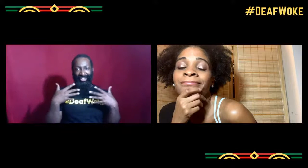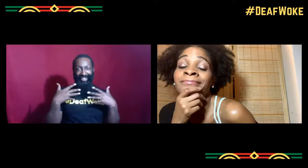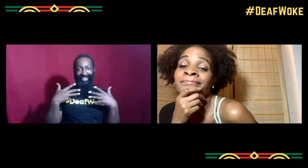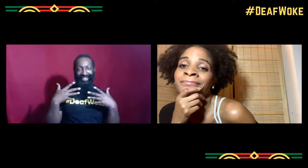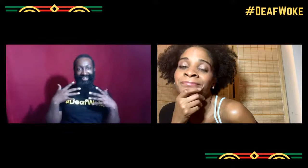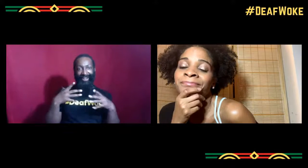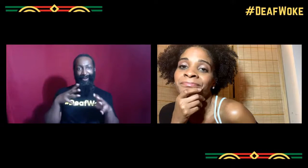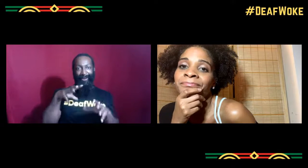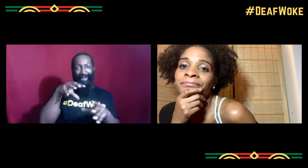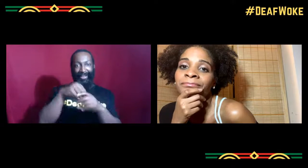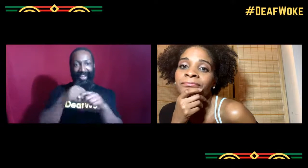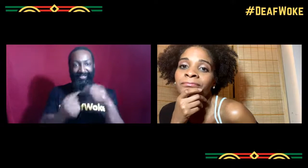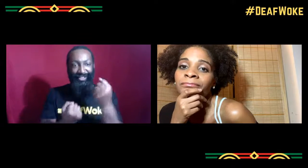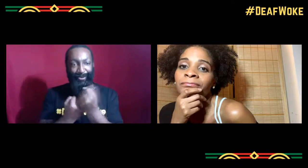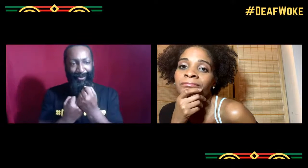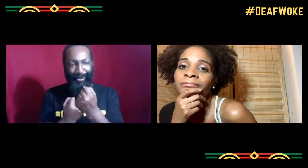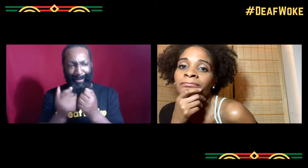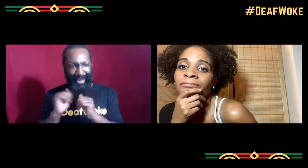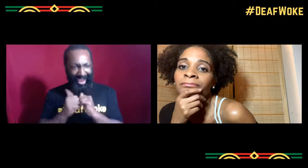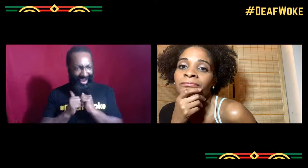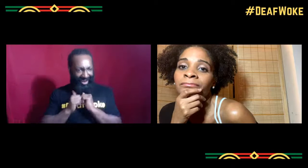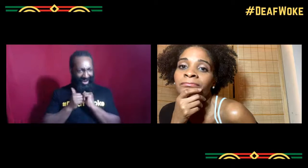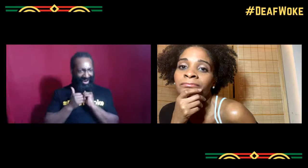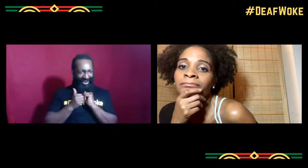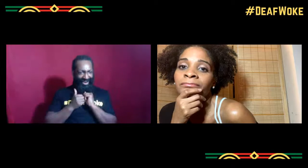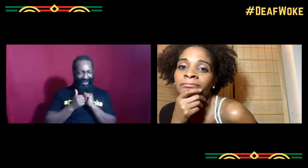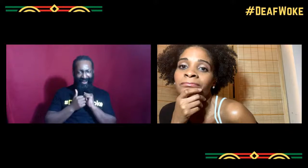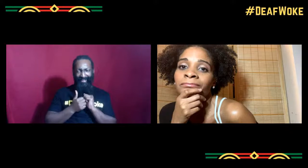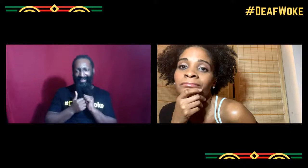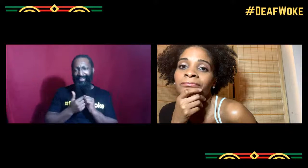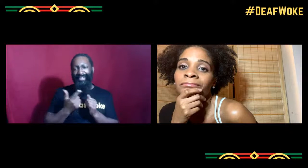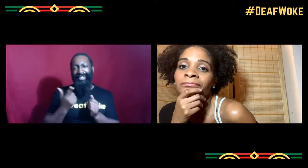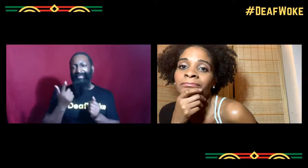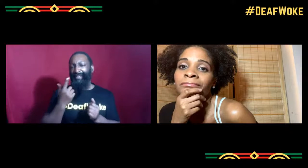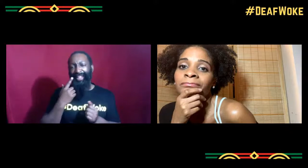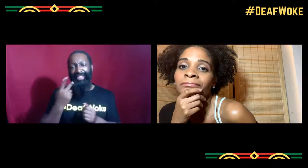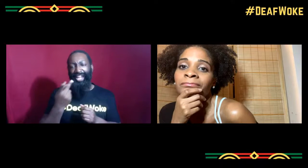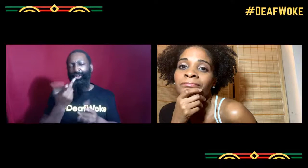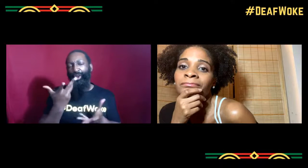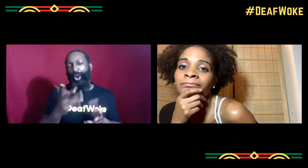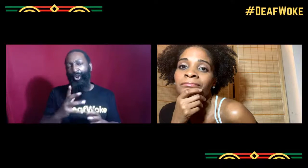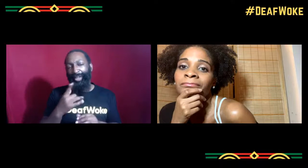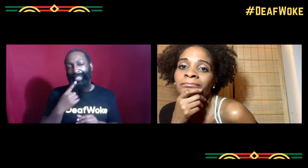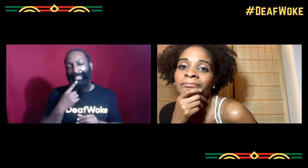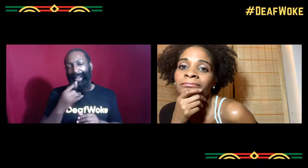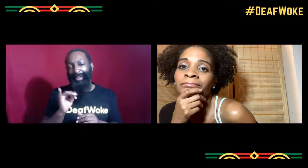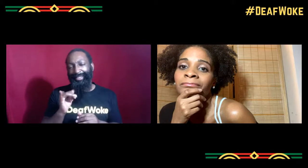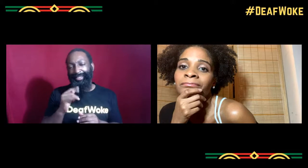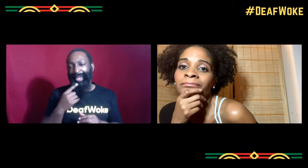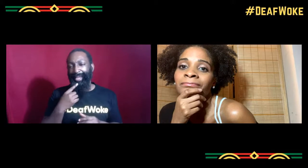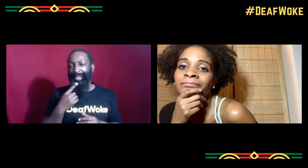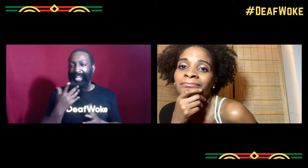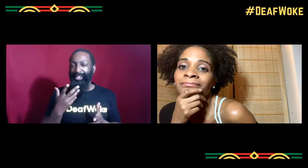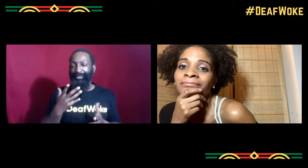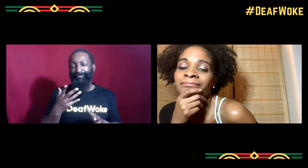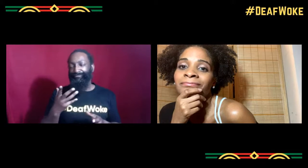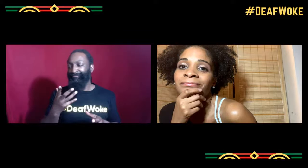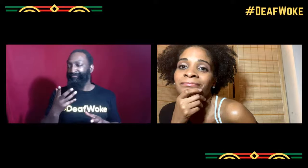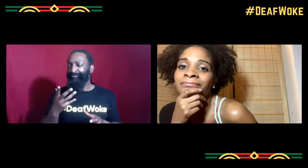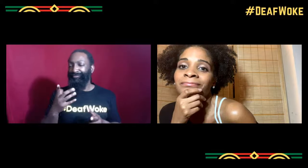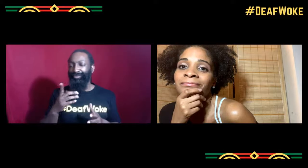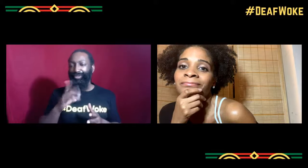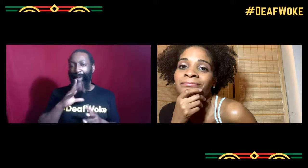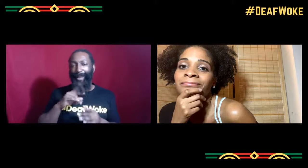you know, they have that desire, but the fear blocks them. And they want to support, but they don't know how.